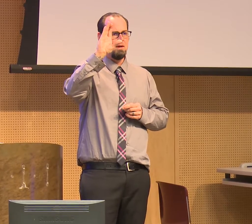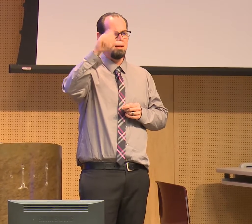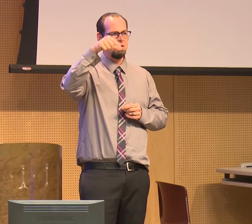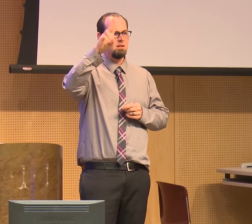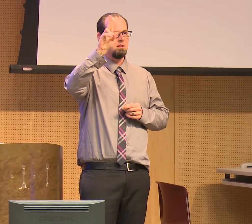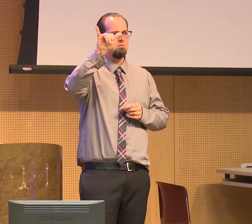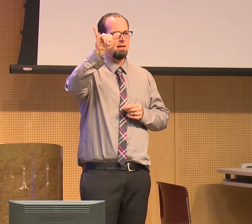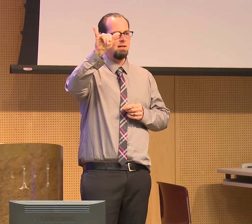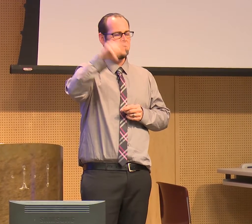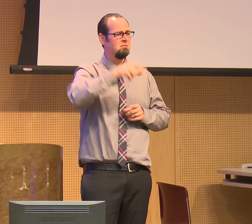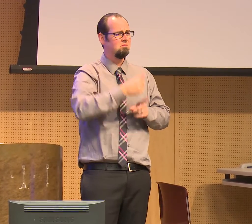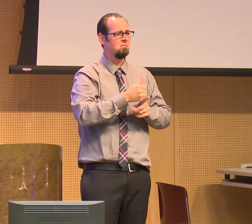Dr. Sid McQuay.